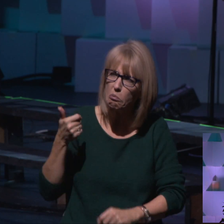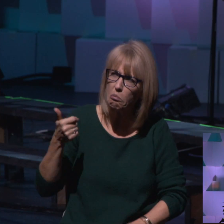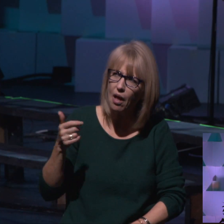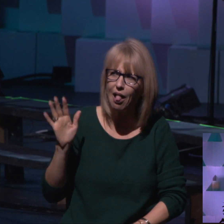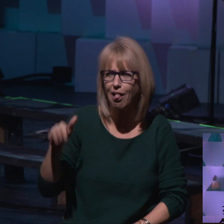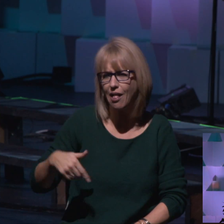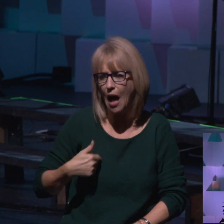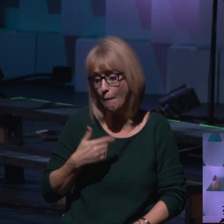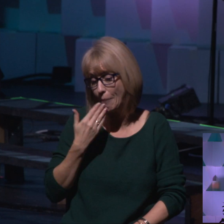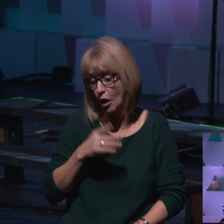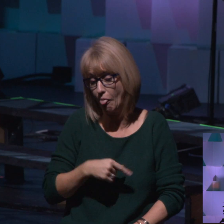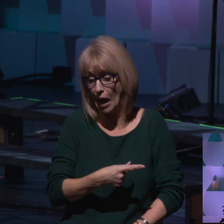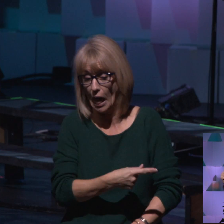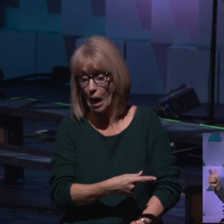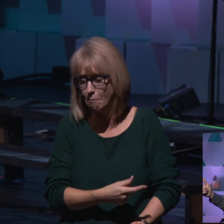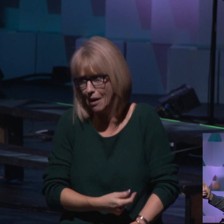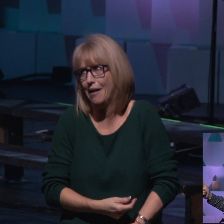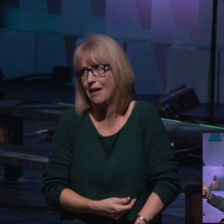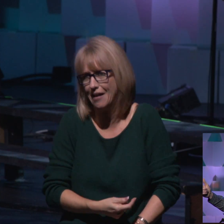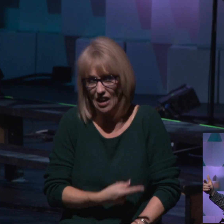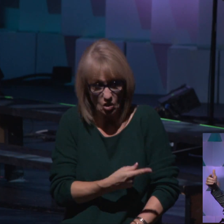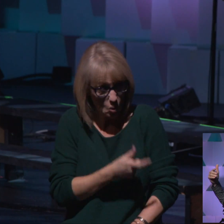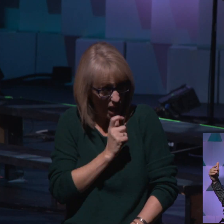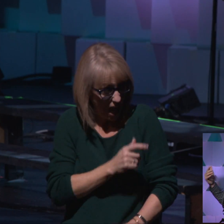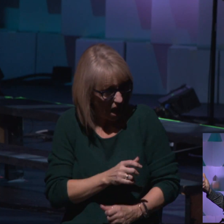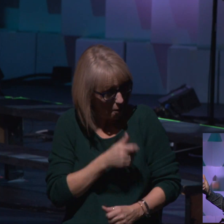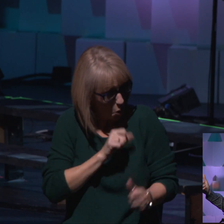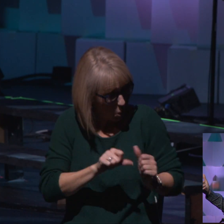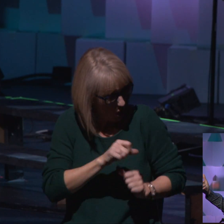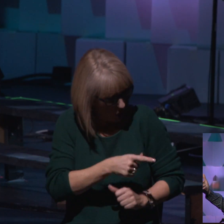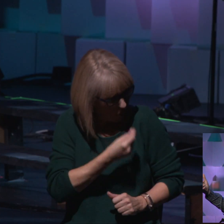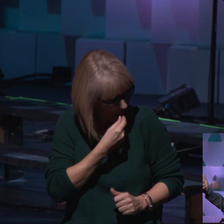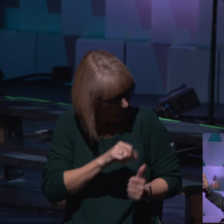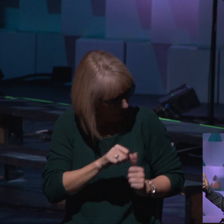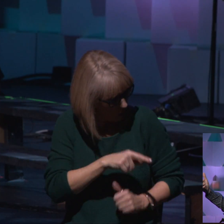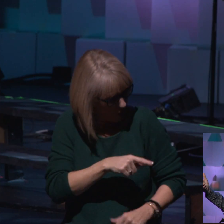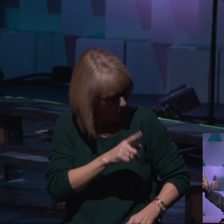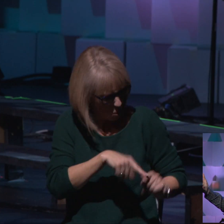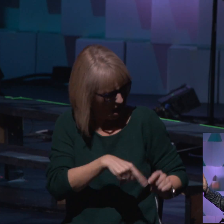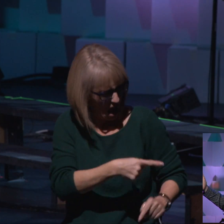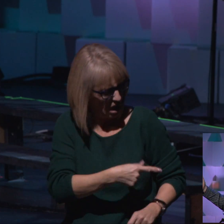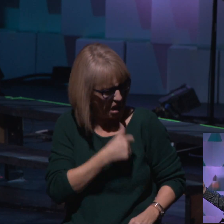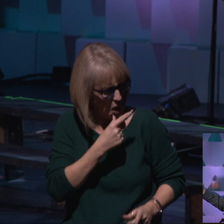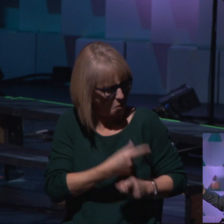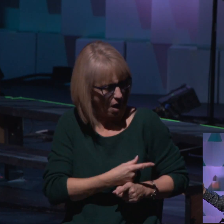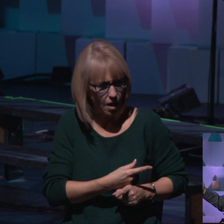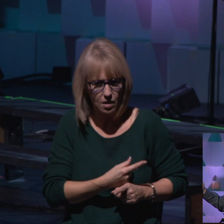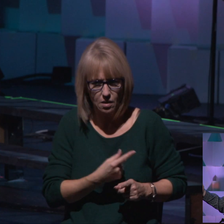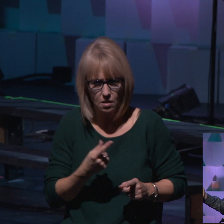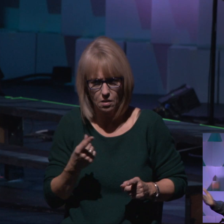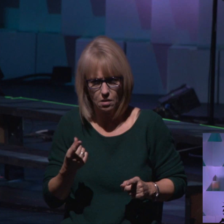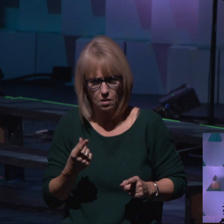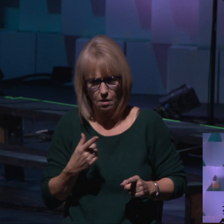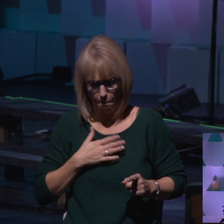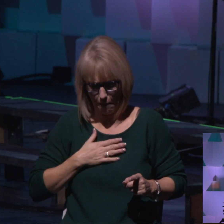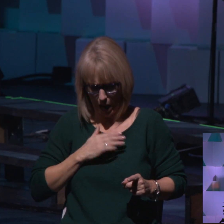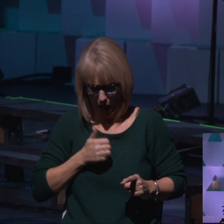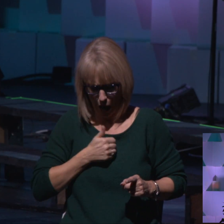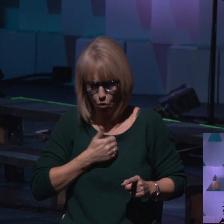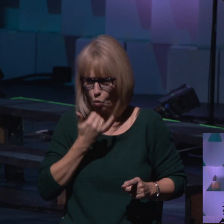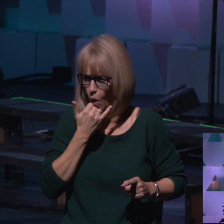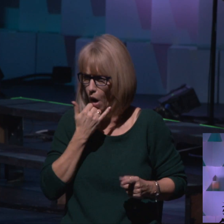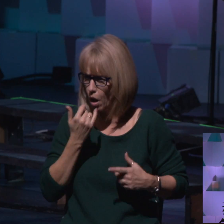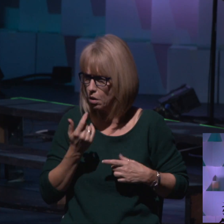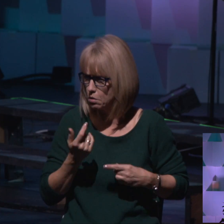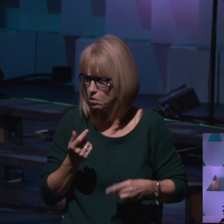than that guy sitting that row over there. I can't believe they're taking communion. How could they do that? If you're doing that is, you're going against